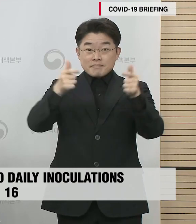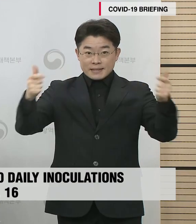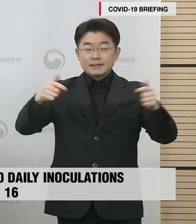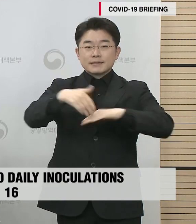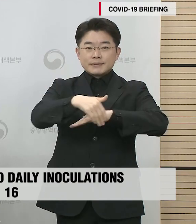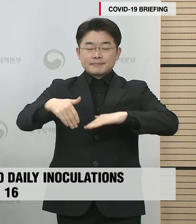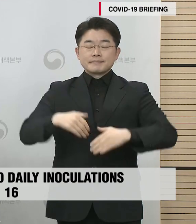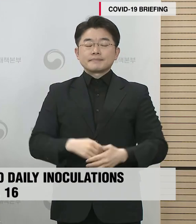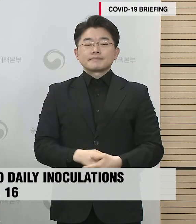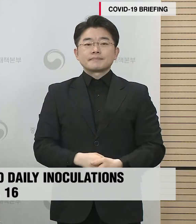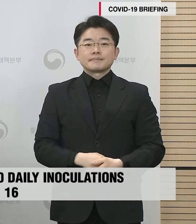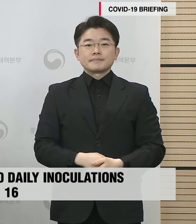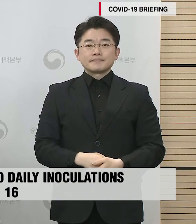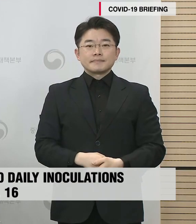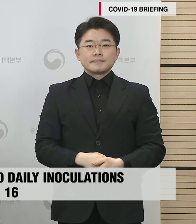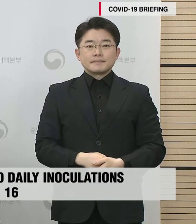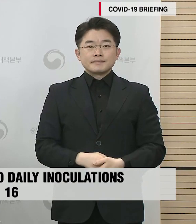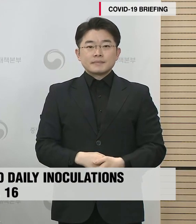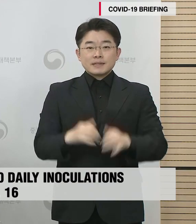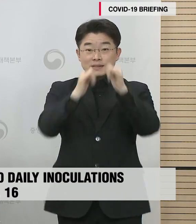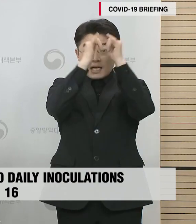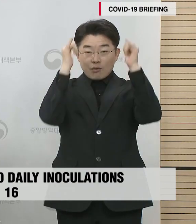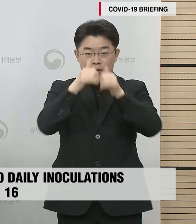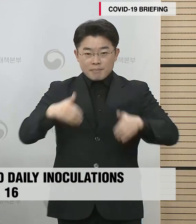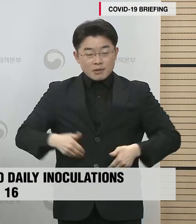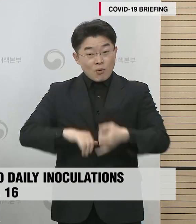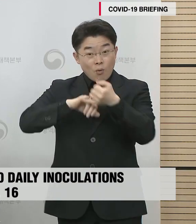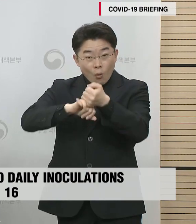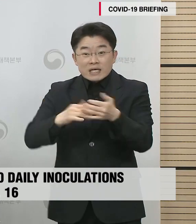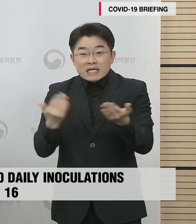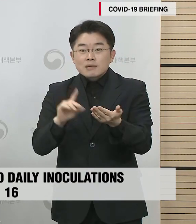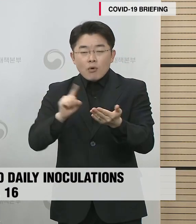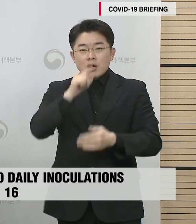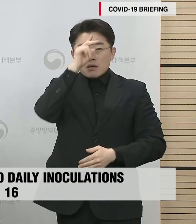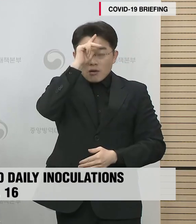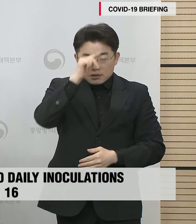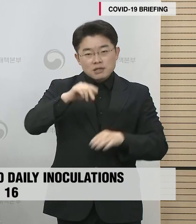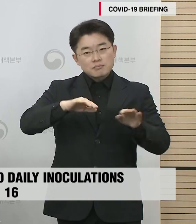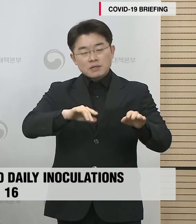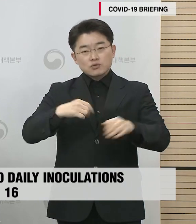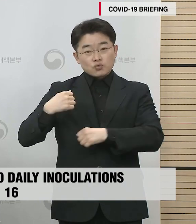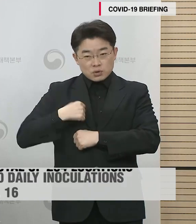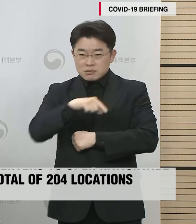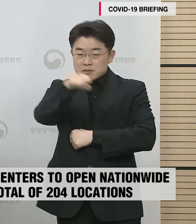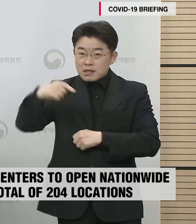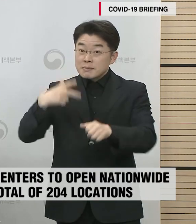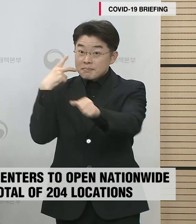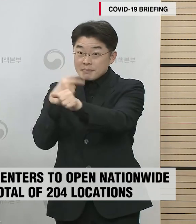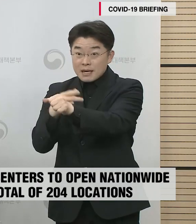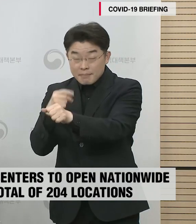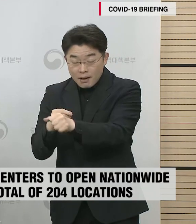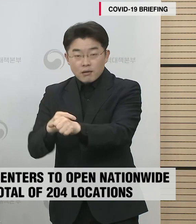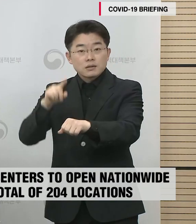the vaccination centers to open by 264. And once we expand